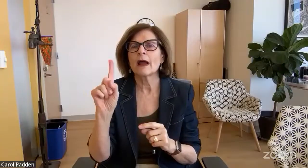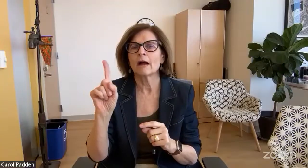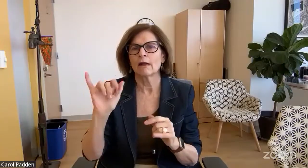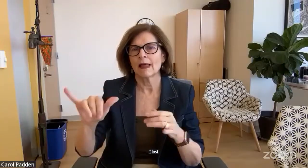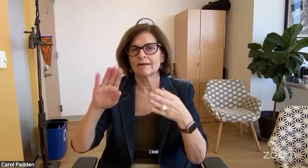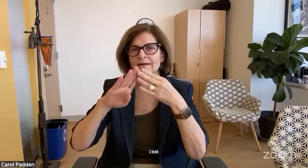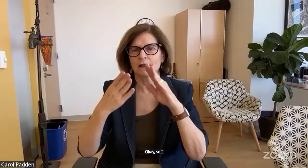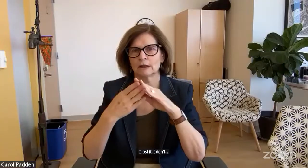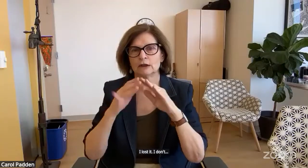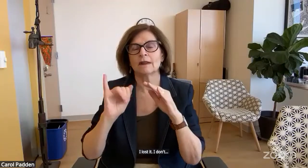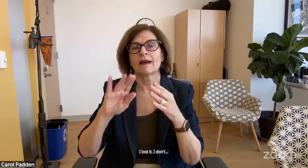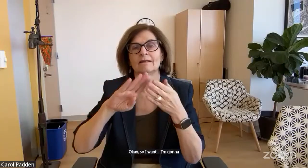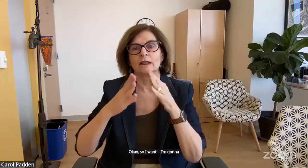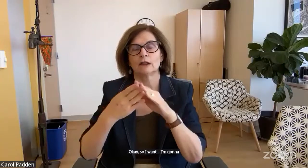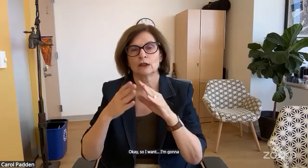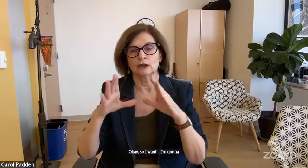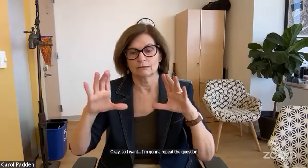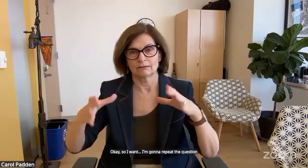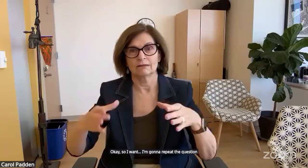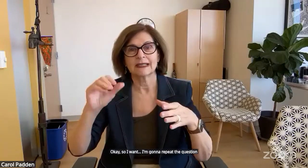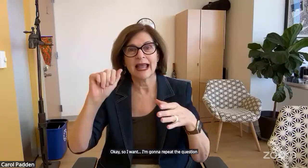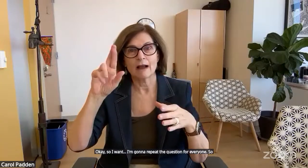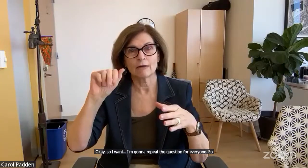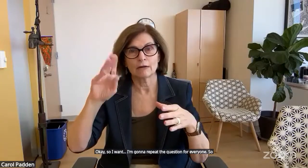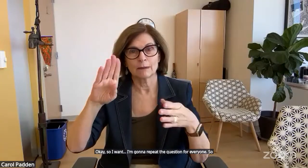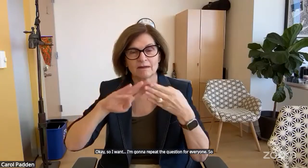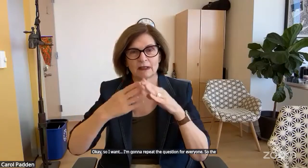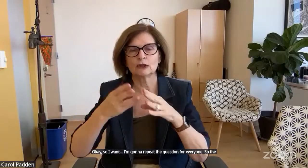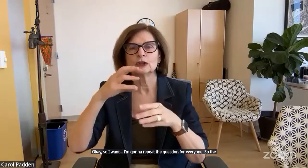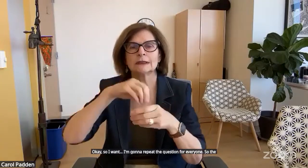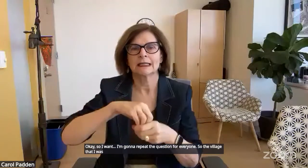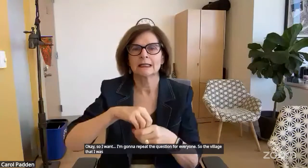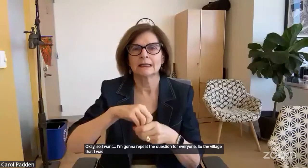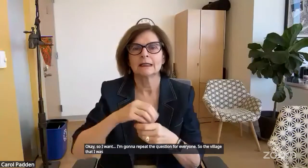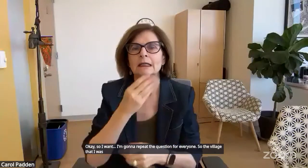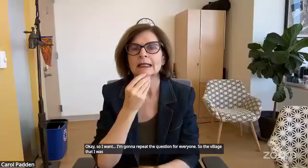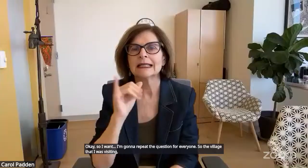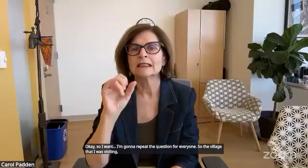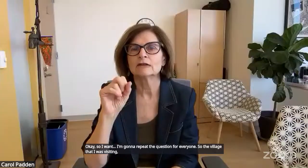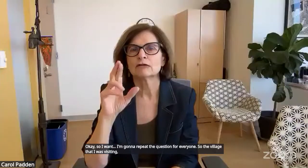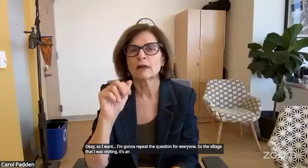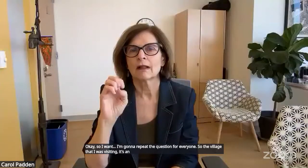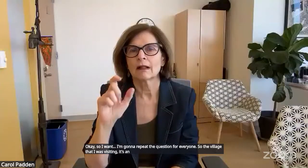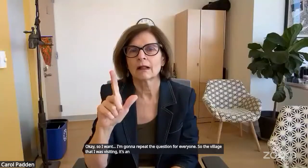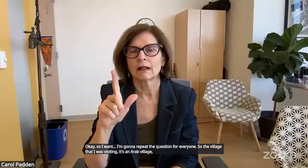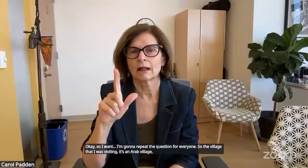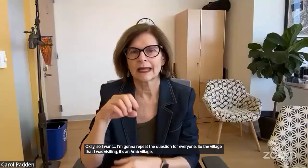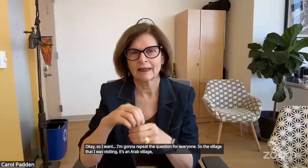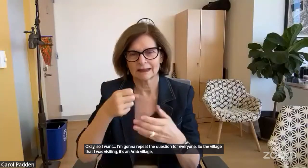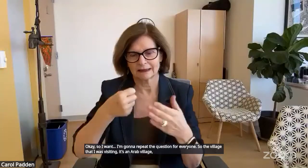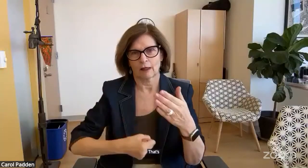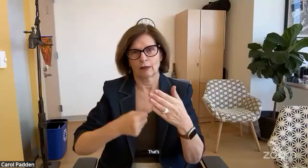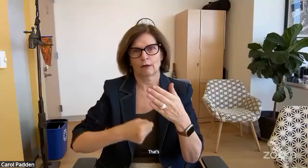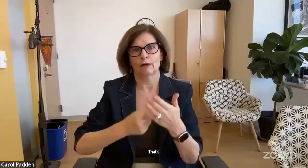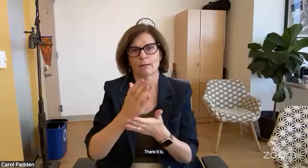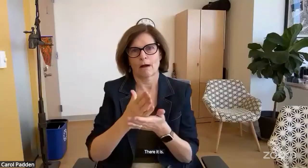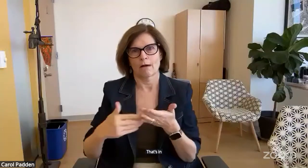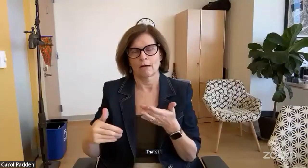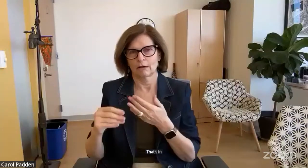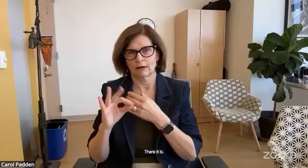Okay, so I'm going to repeat the question for everyone. So the village that I was visiting, it's an Arab village that's in Israel, in the